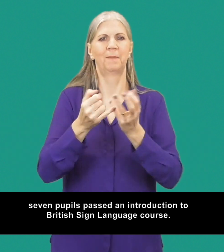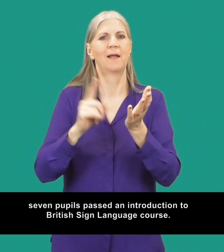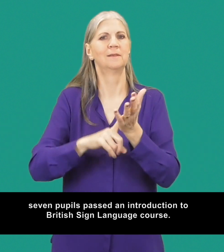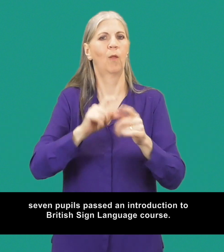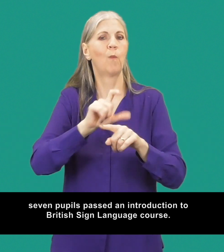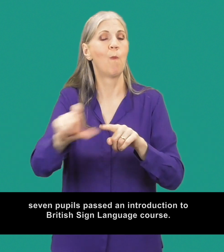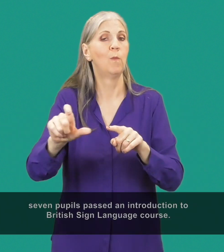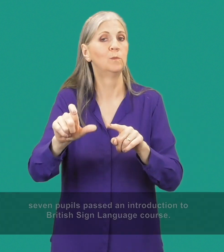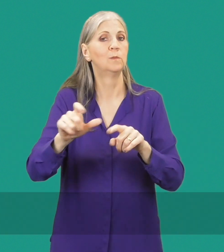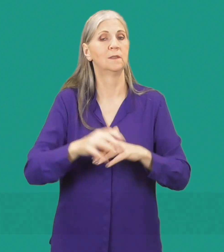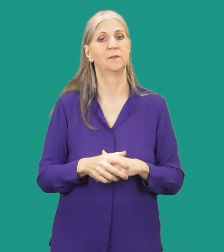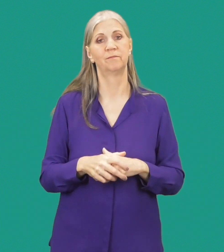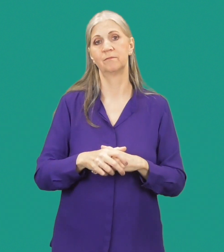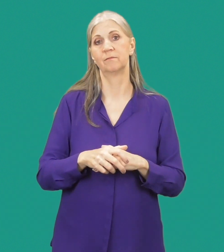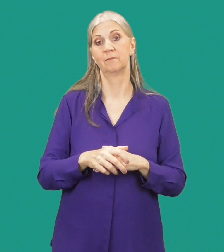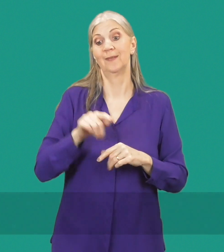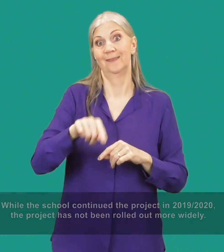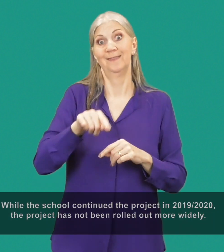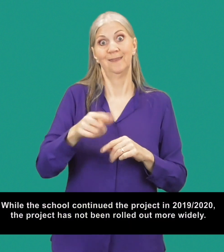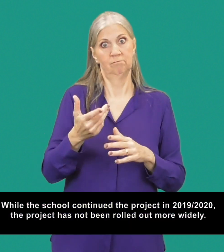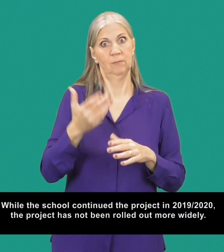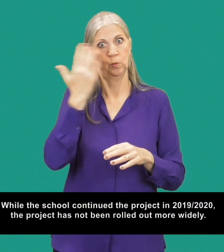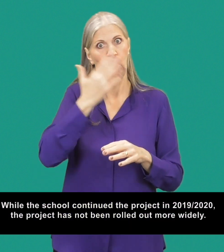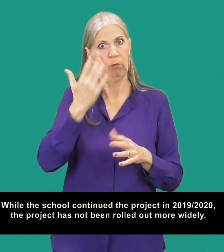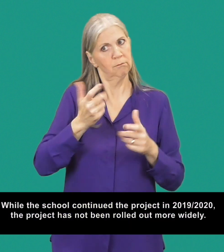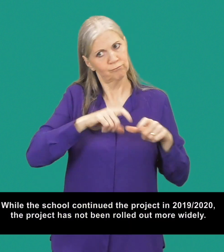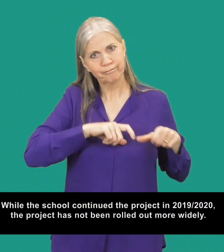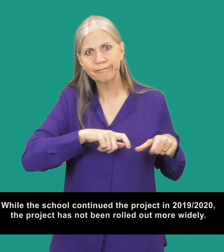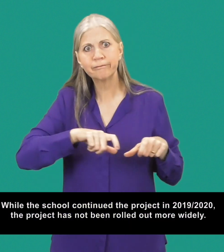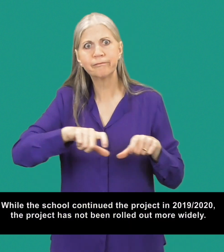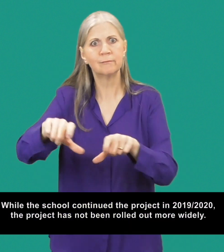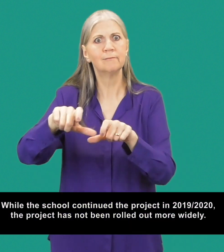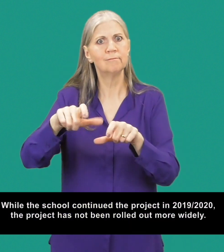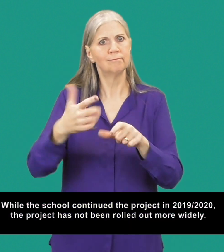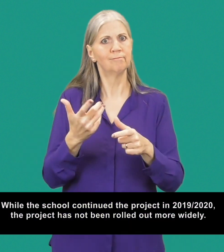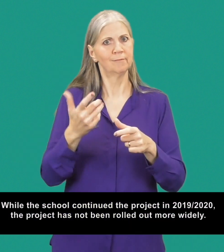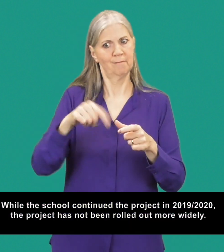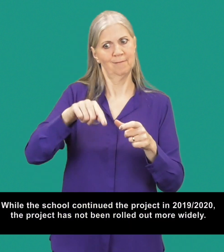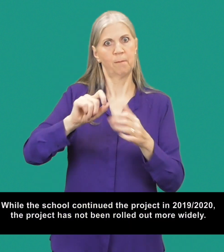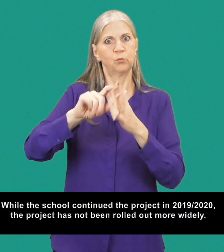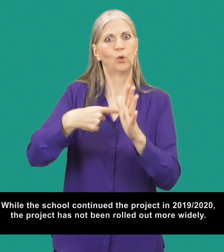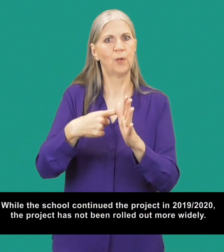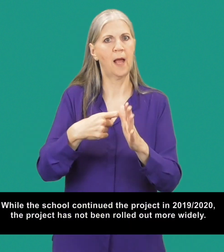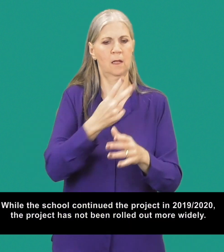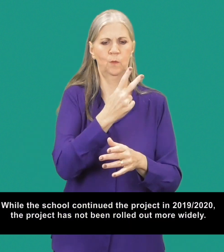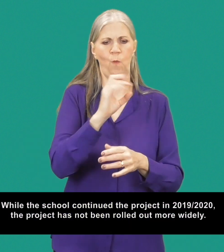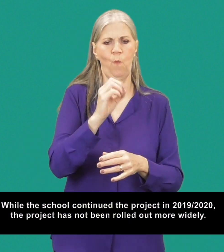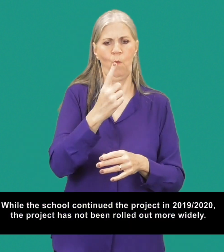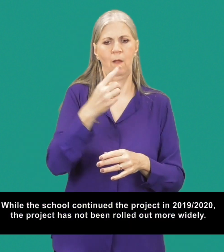While the school continued the project in 2019 to 2020, the project has not been rolled out more